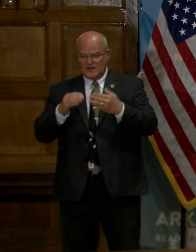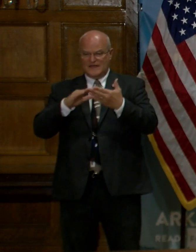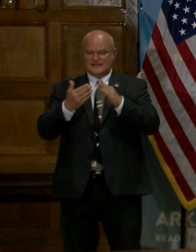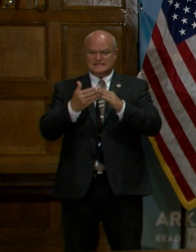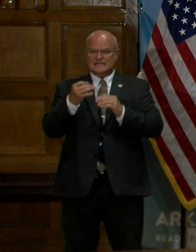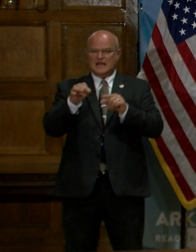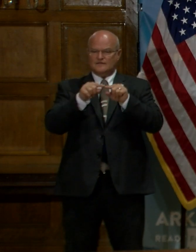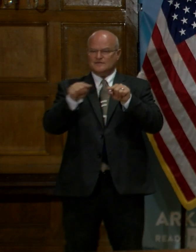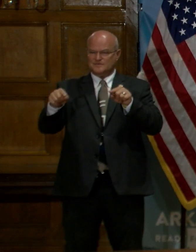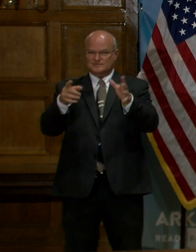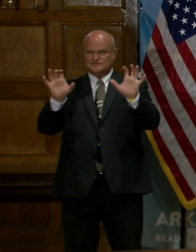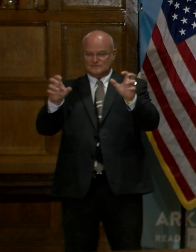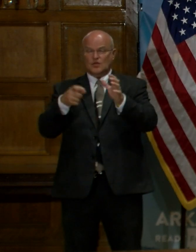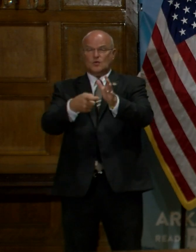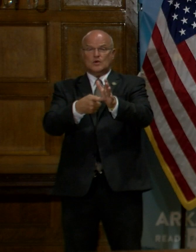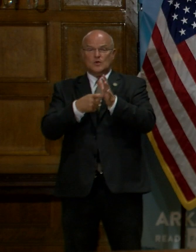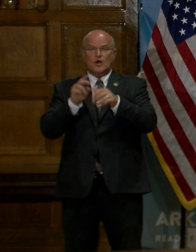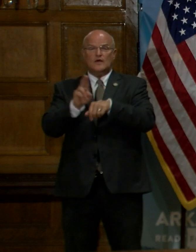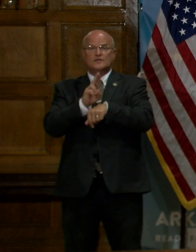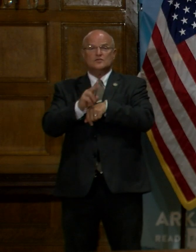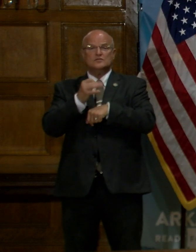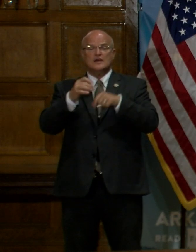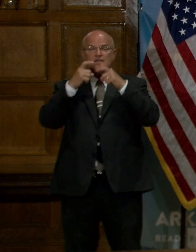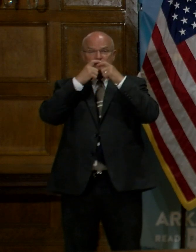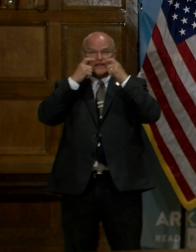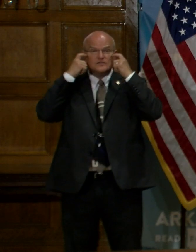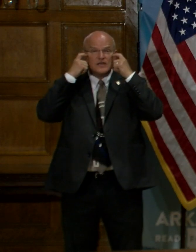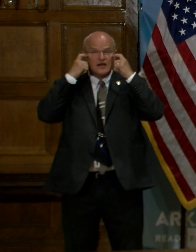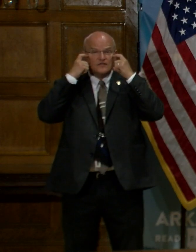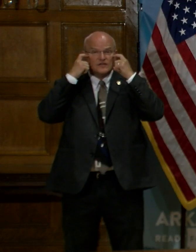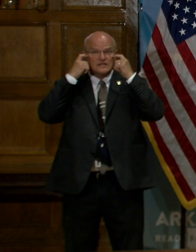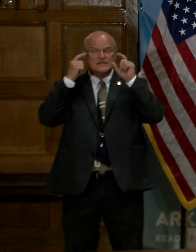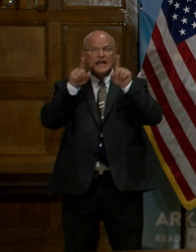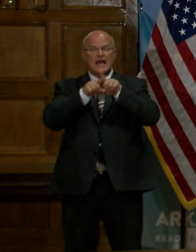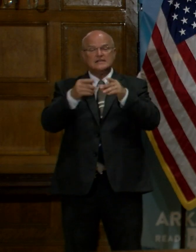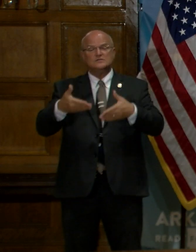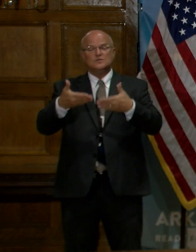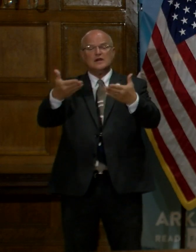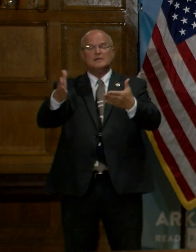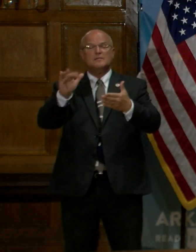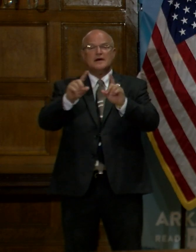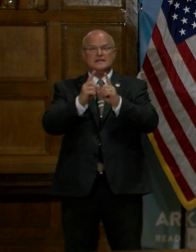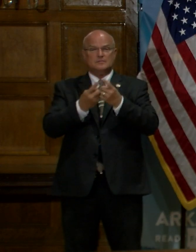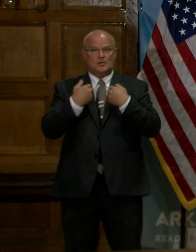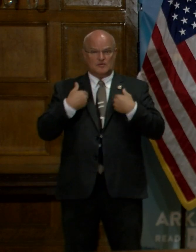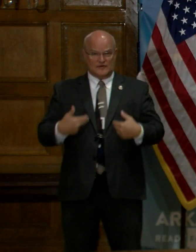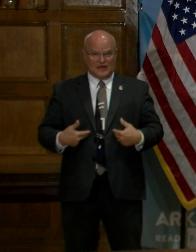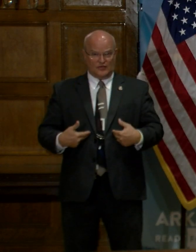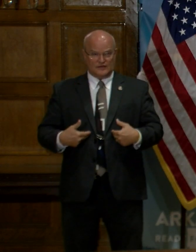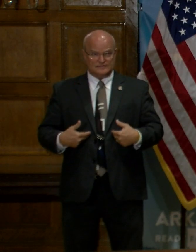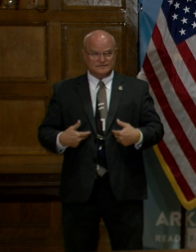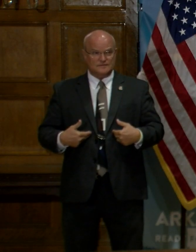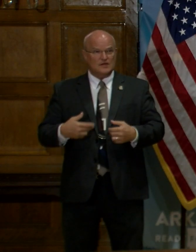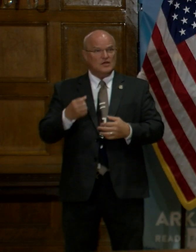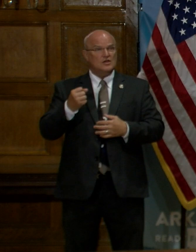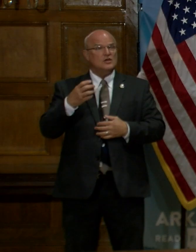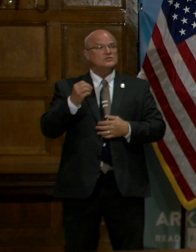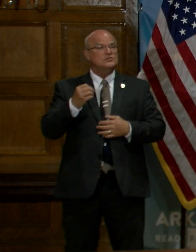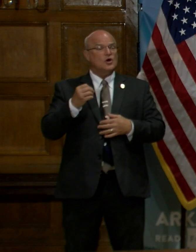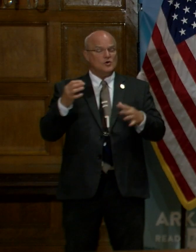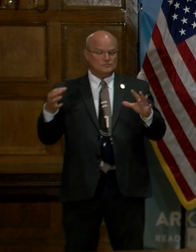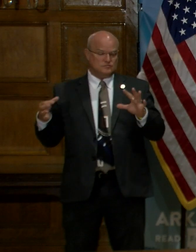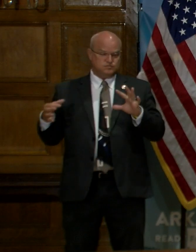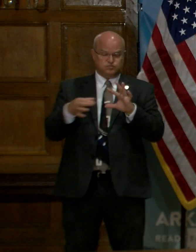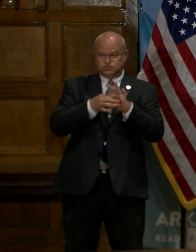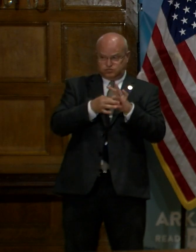City of requires the usage of facial coverage as recommended by the Department of Health. And so it